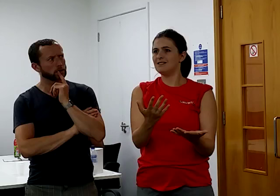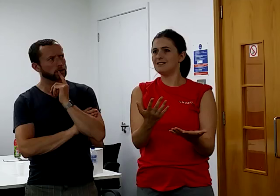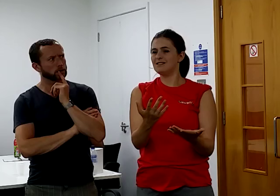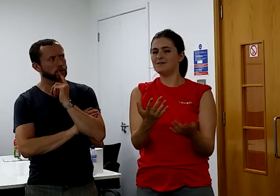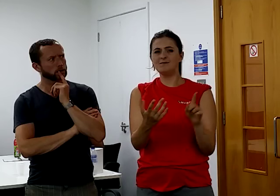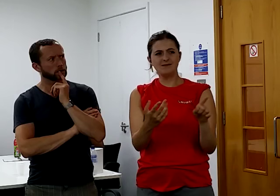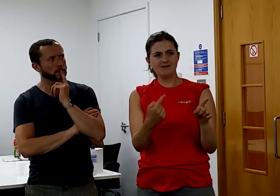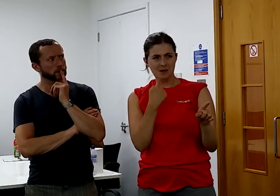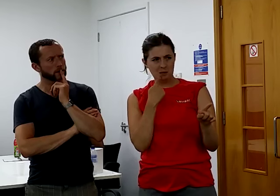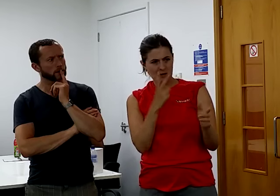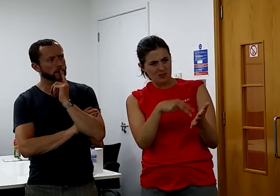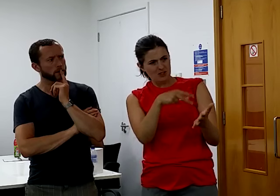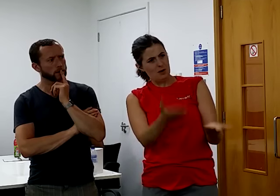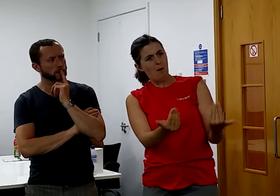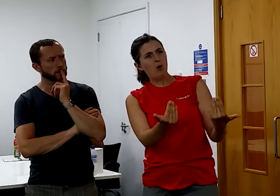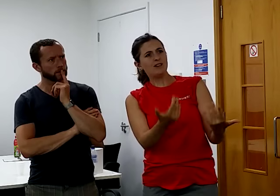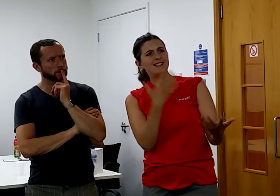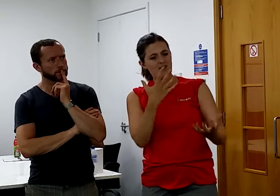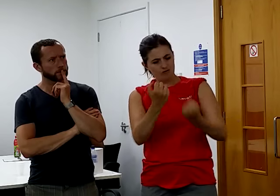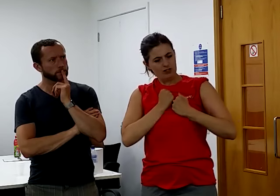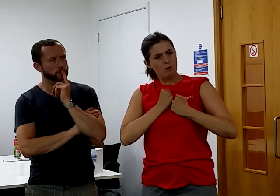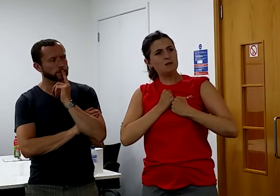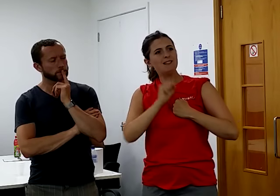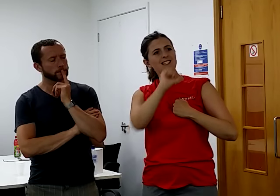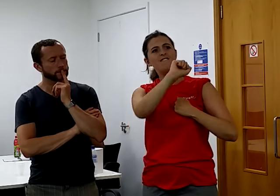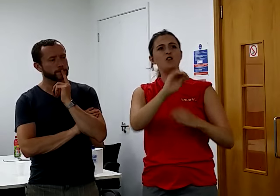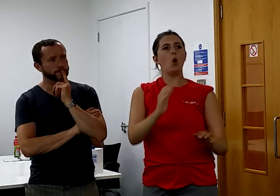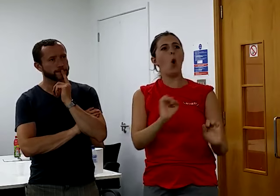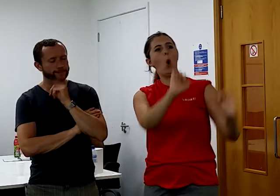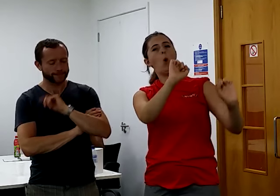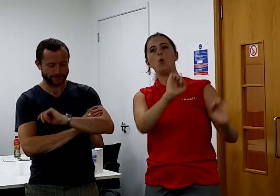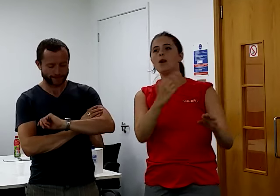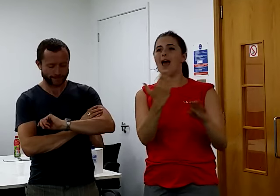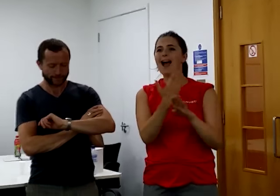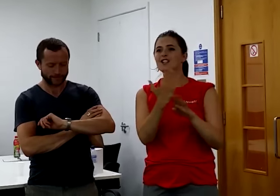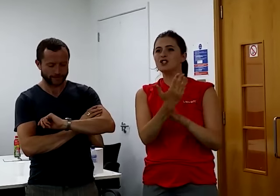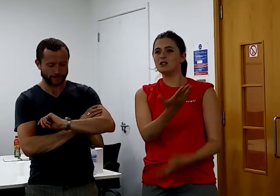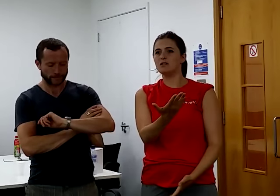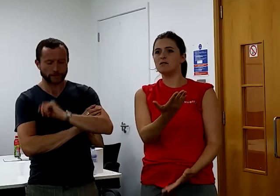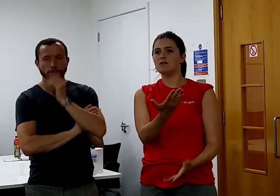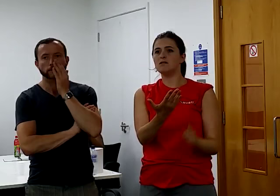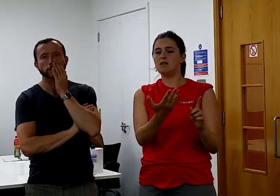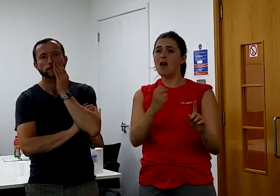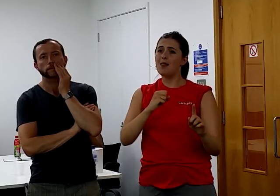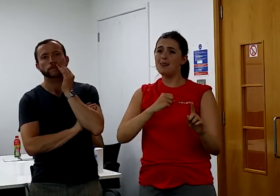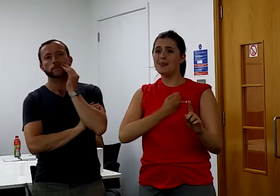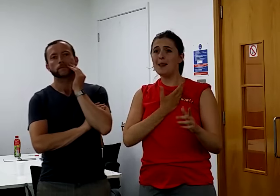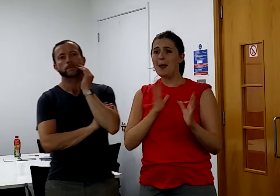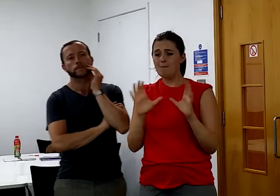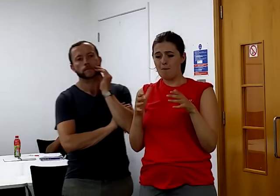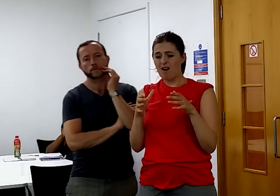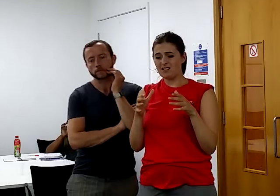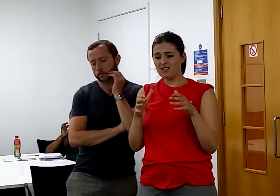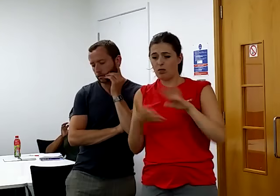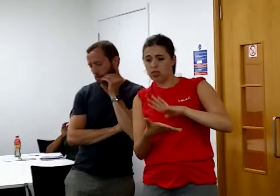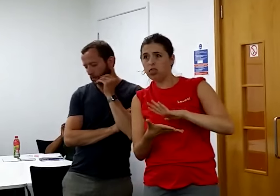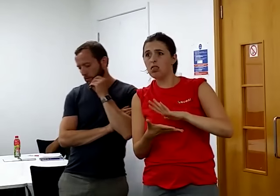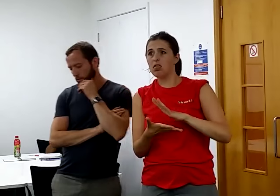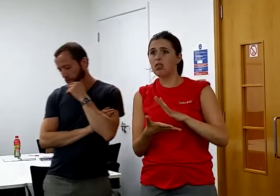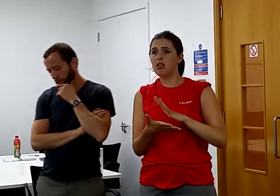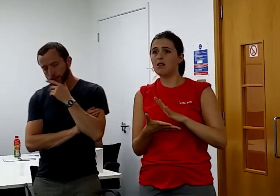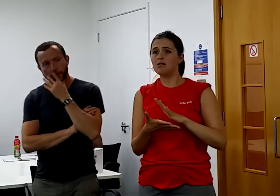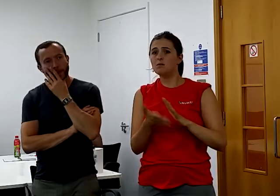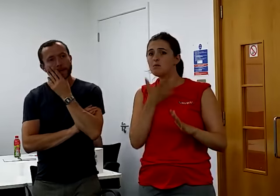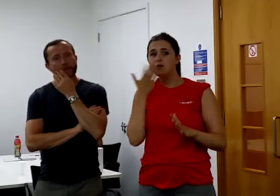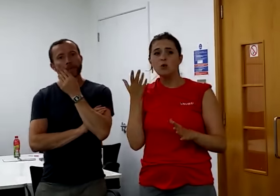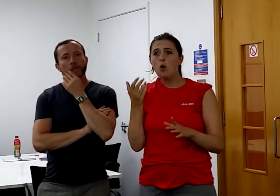I want them to stand up and take responsibility for their own actions, bringing the Labour Party into disrepute, failing to